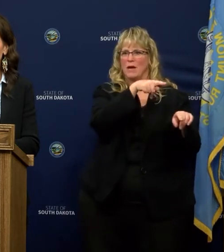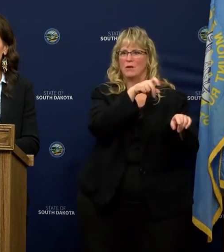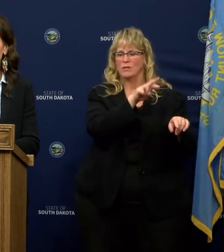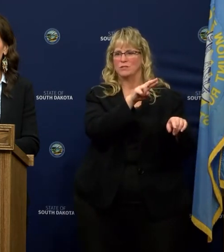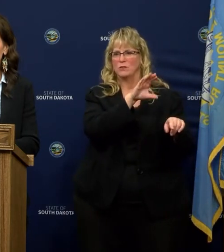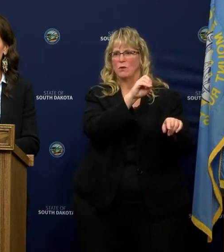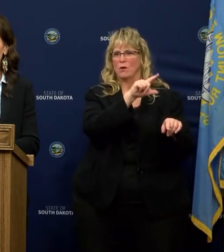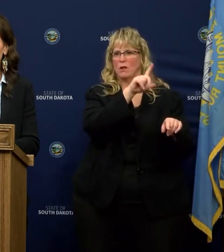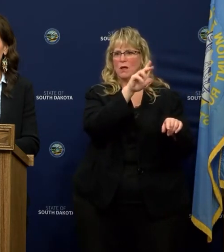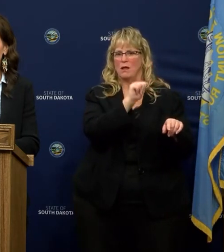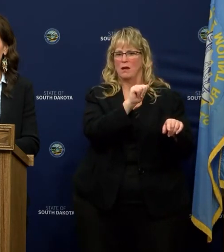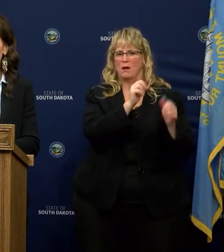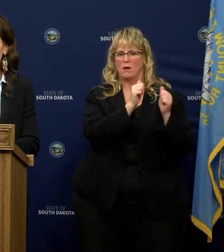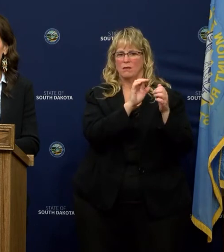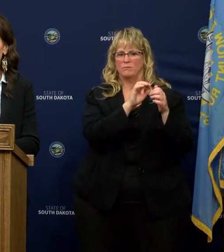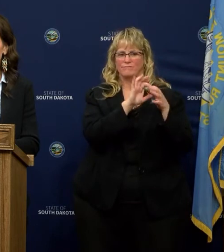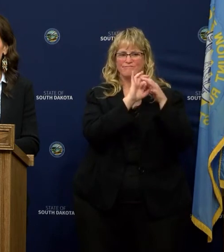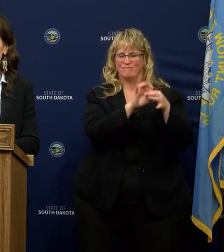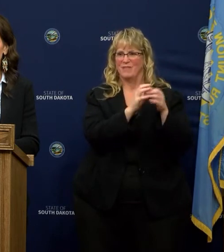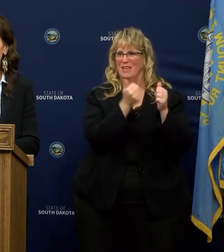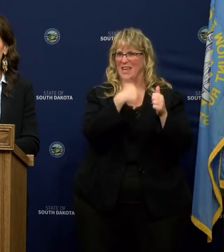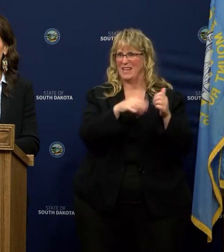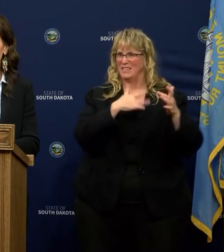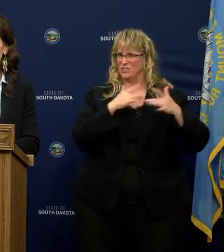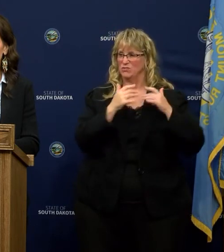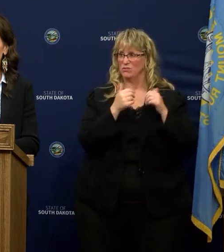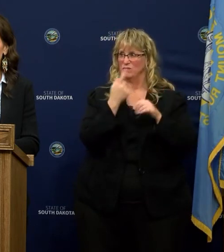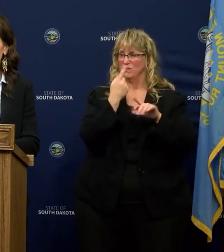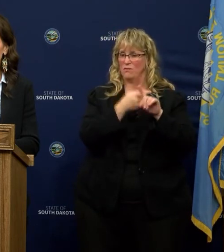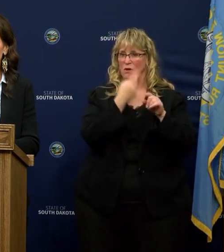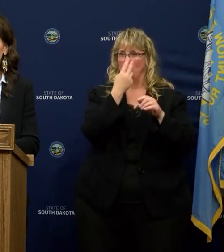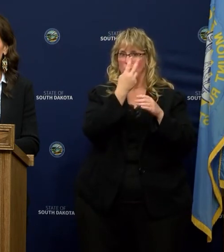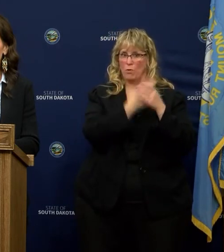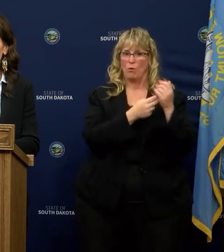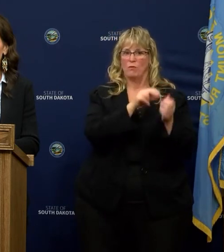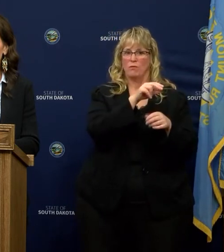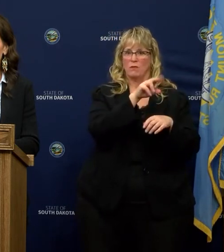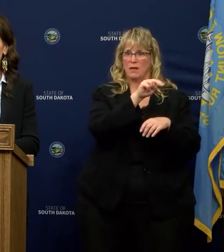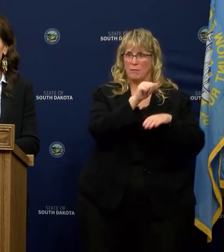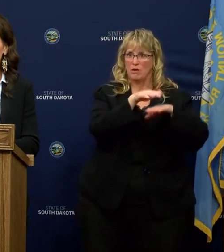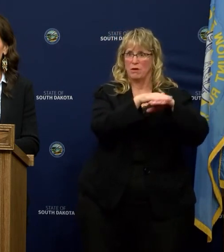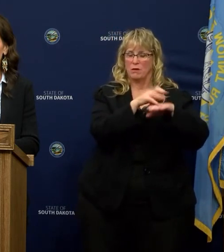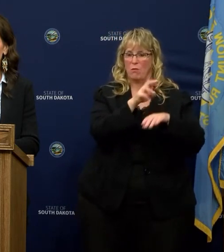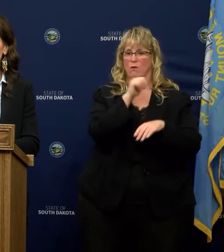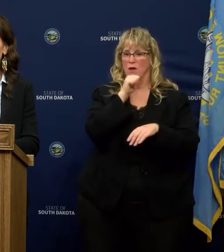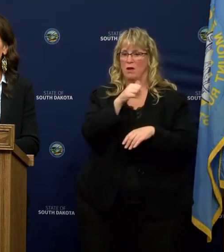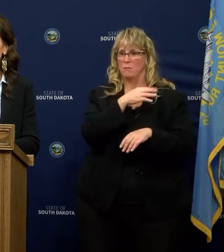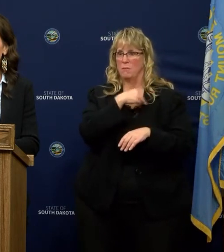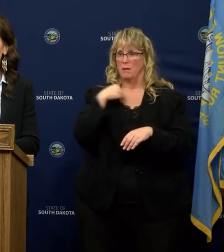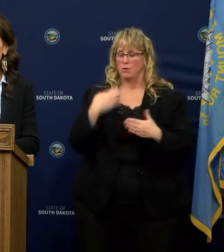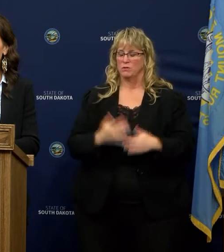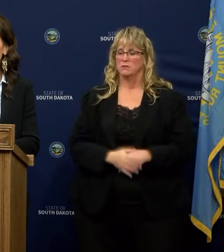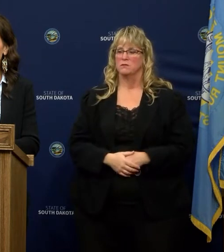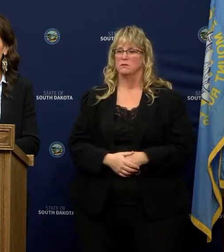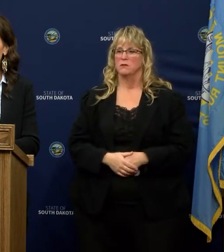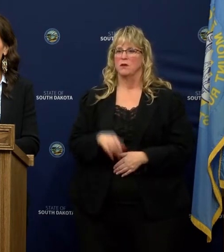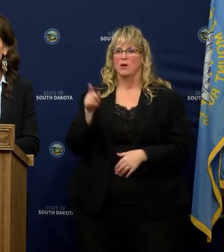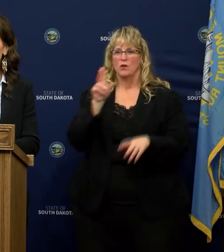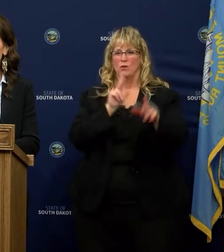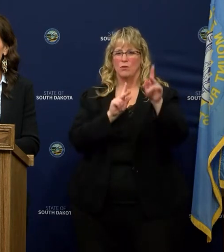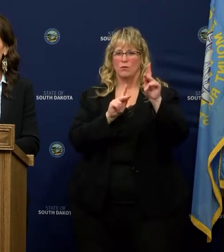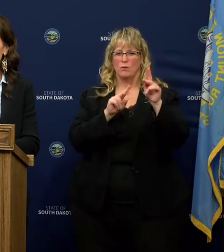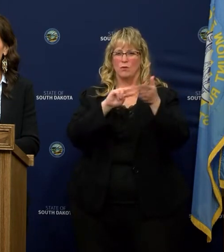in relation to that, and have there been any concerns from both tribal or non-tribal members? You mean as far as people running